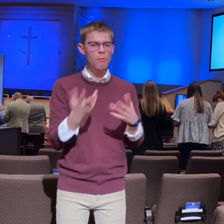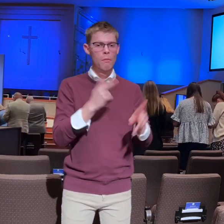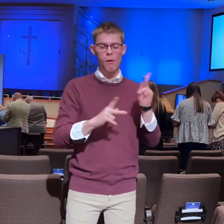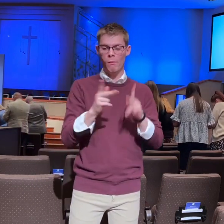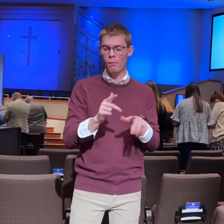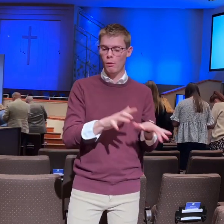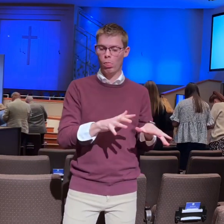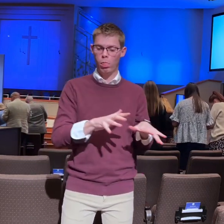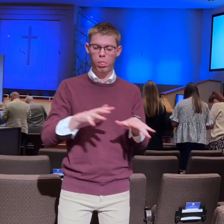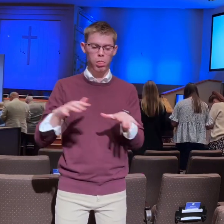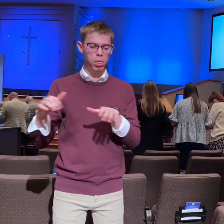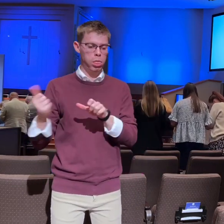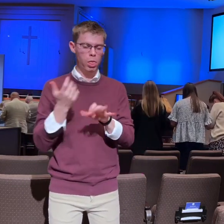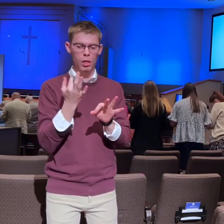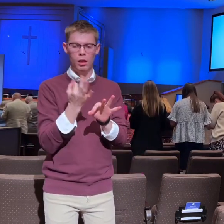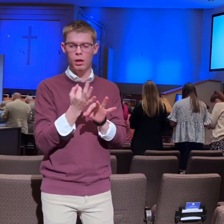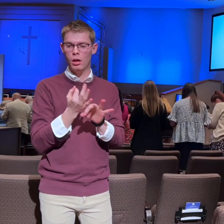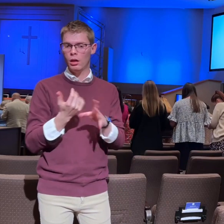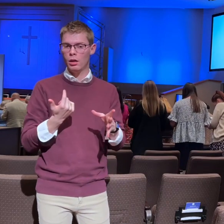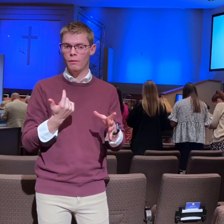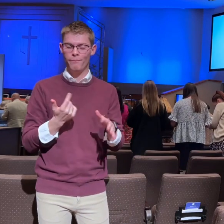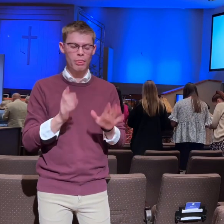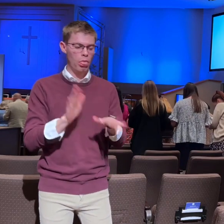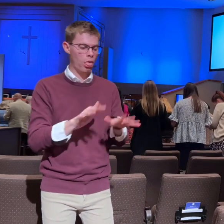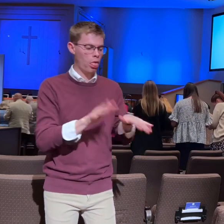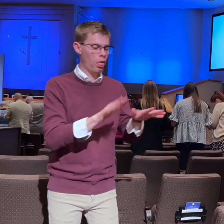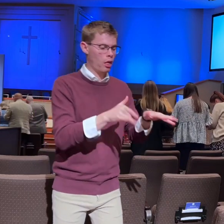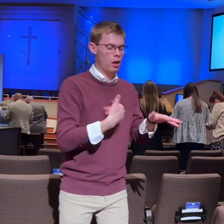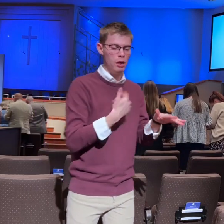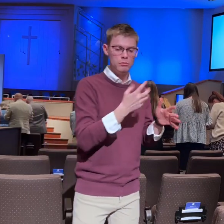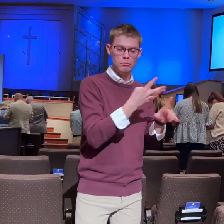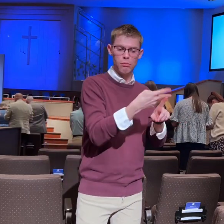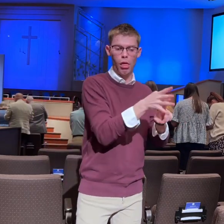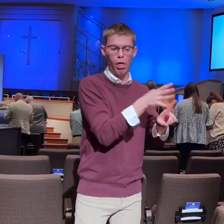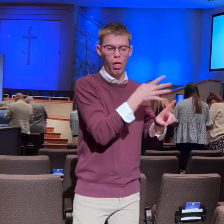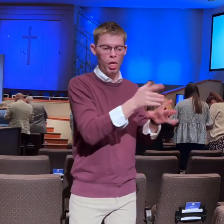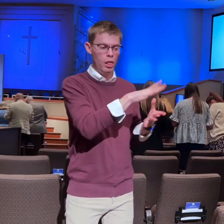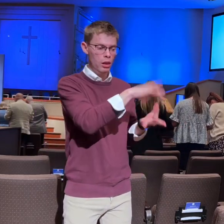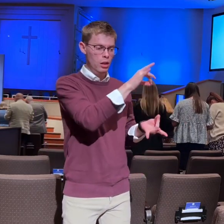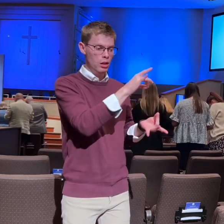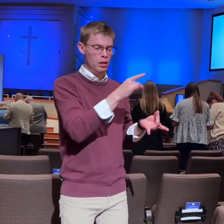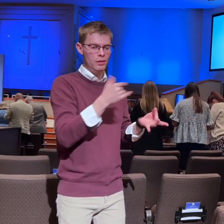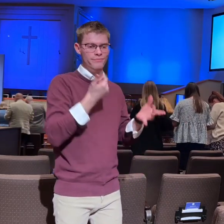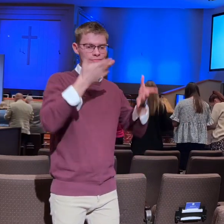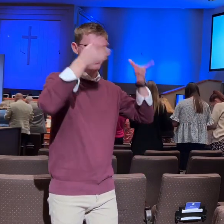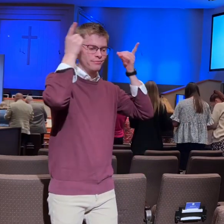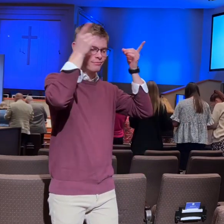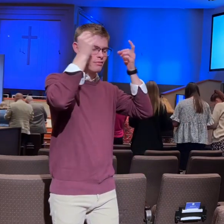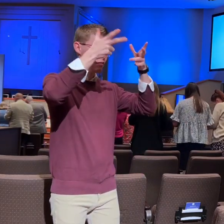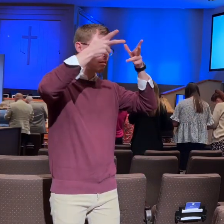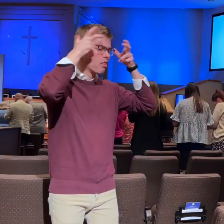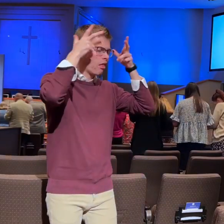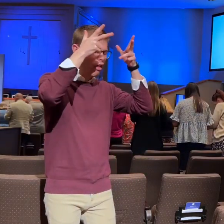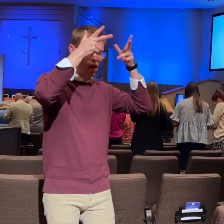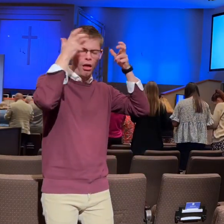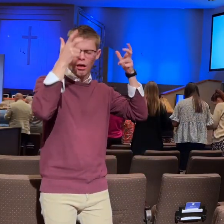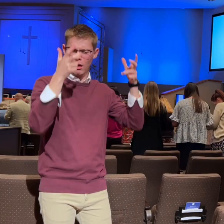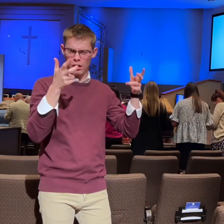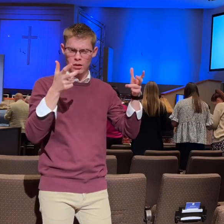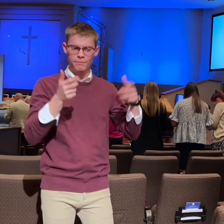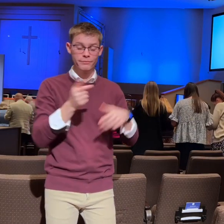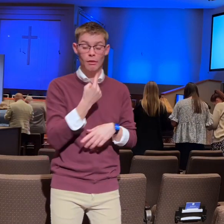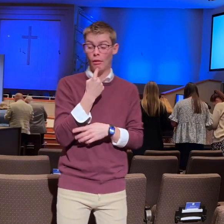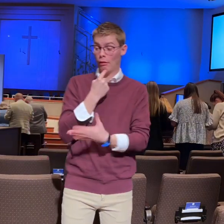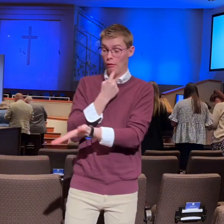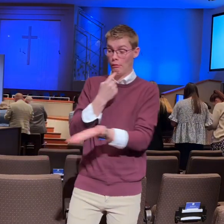from the faith, giving heed to seducing spirits and doctrines of devils, speaking lies in hypocrisy, having